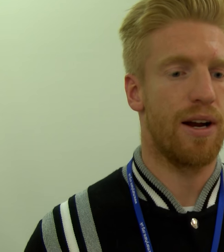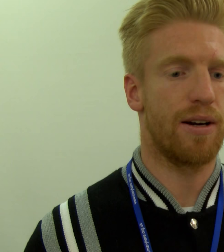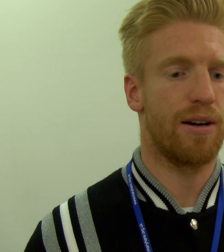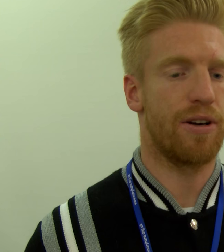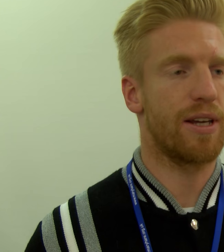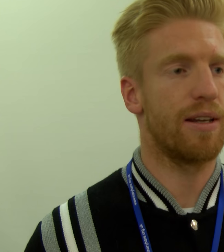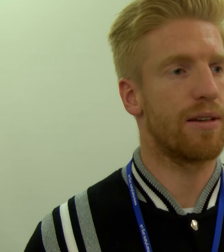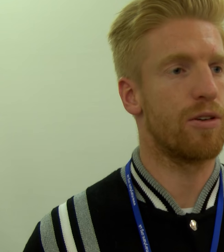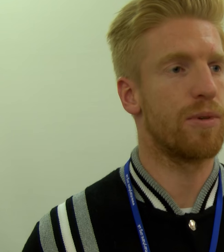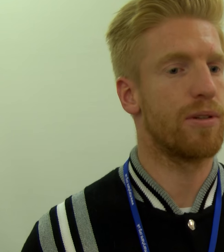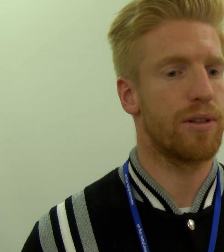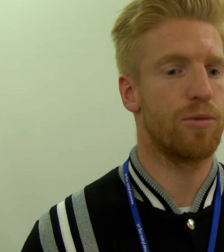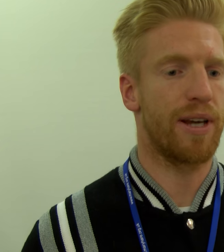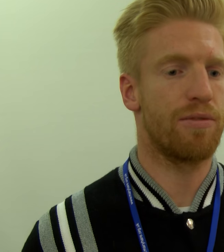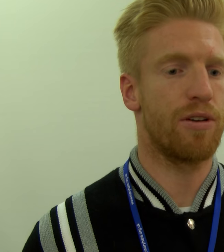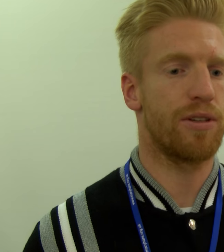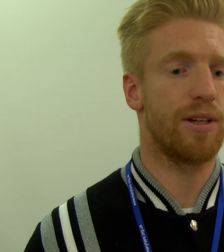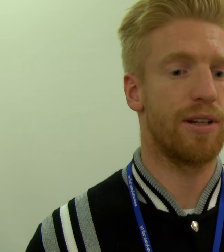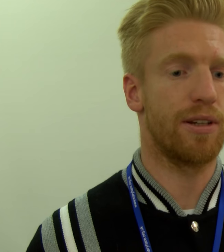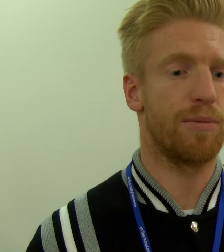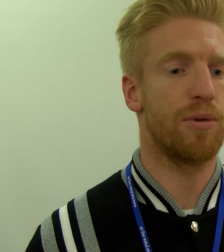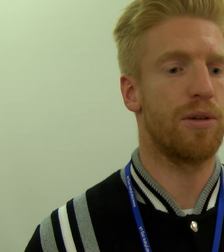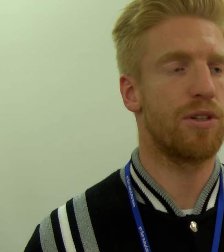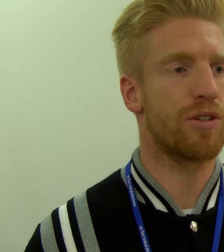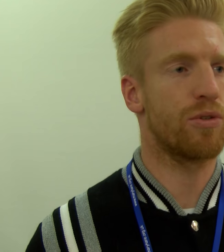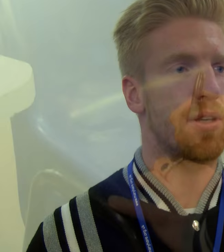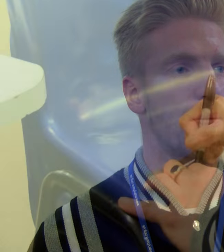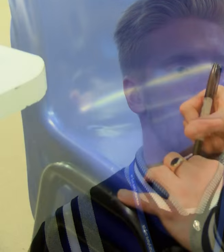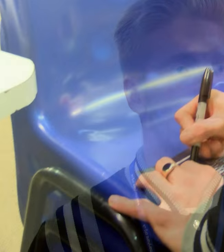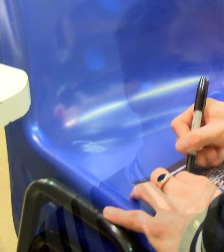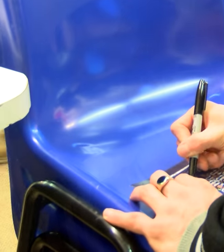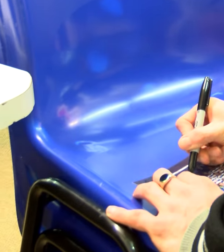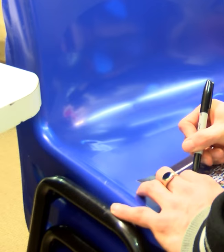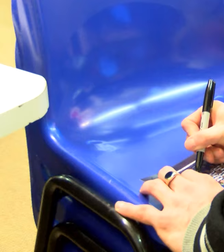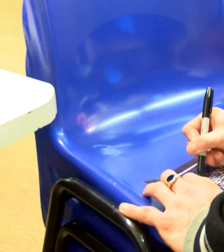are very keen to come and come and get involved in the in the community which is a good thing.